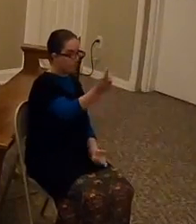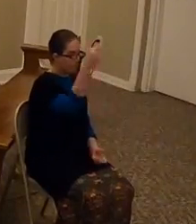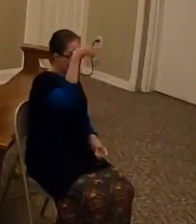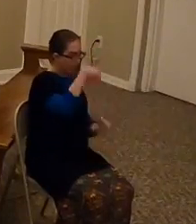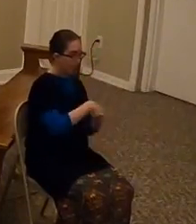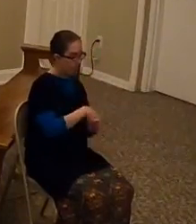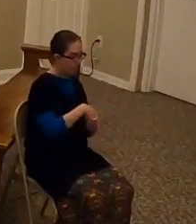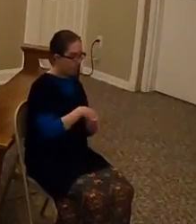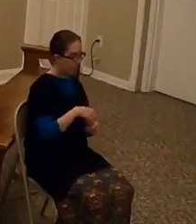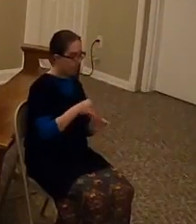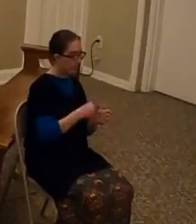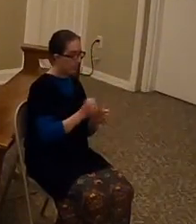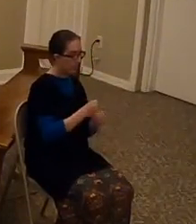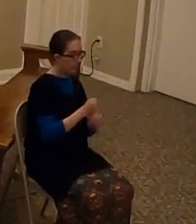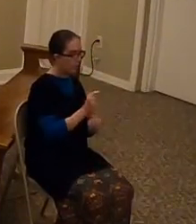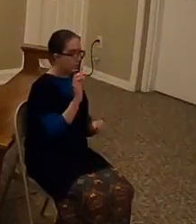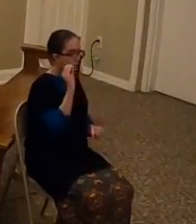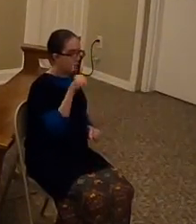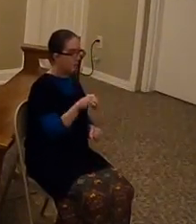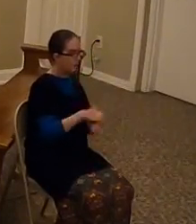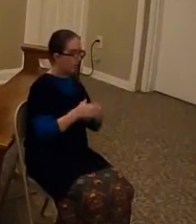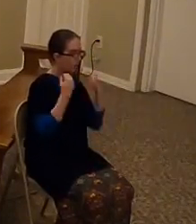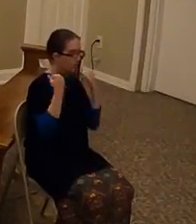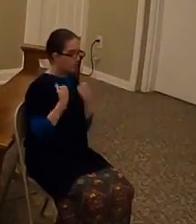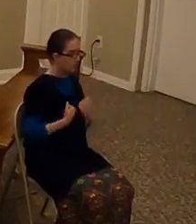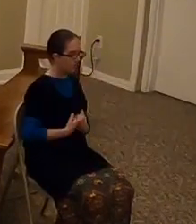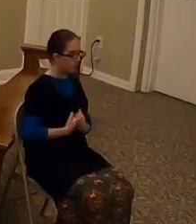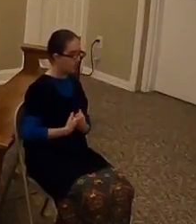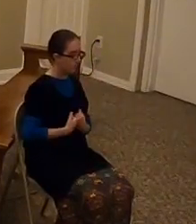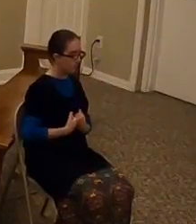in, it makes you put on clothes.